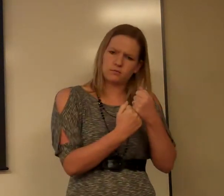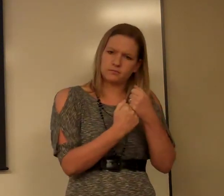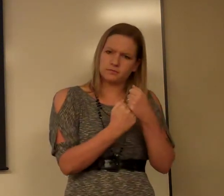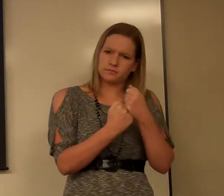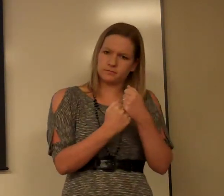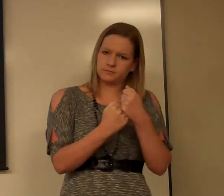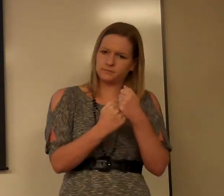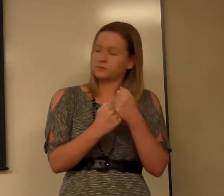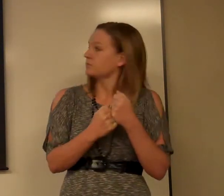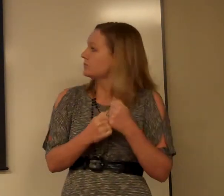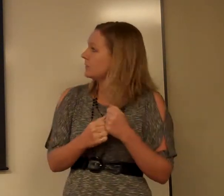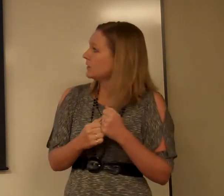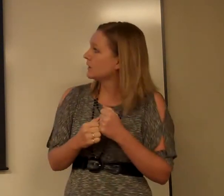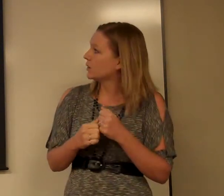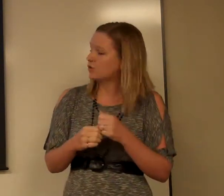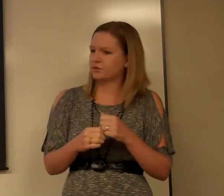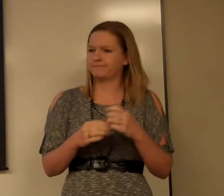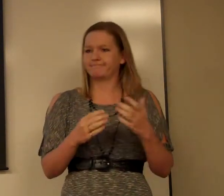graph.